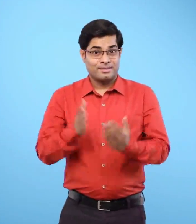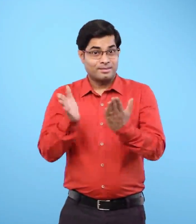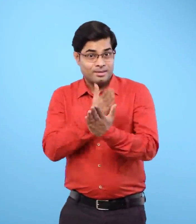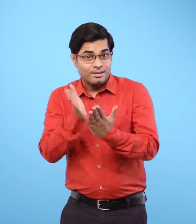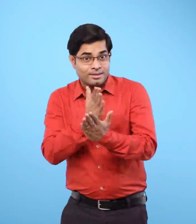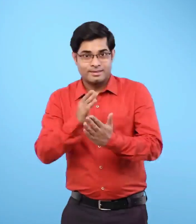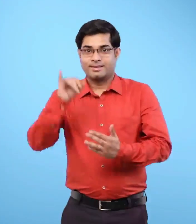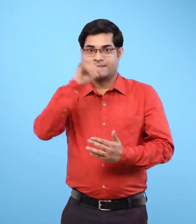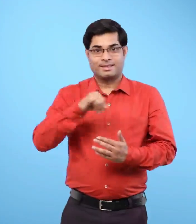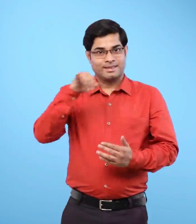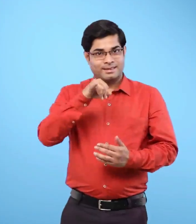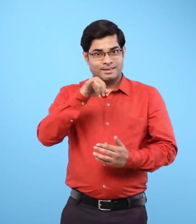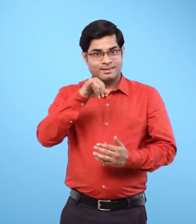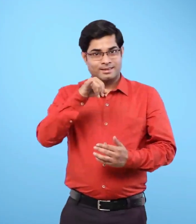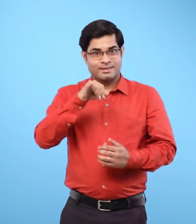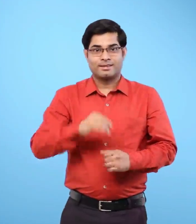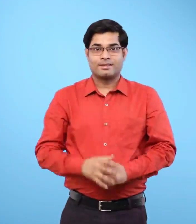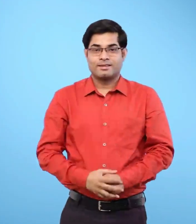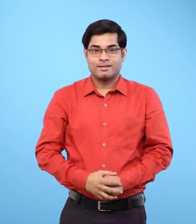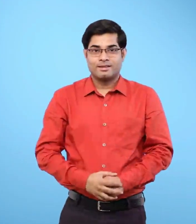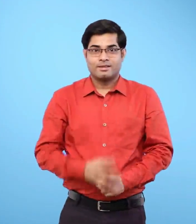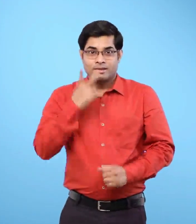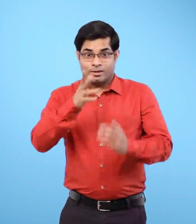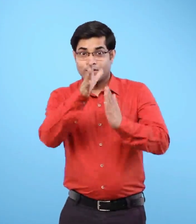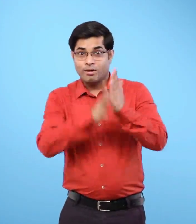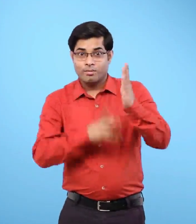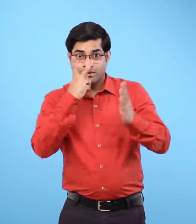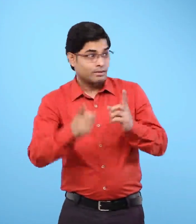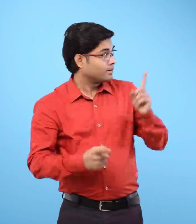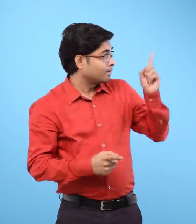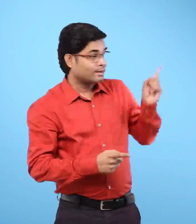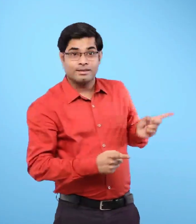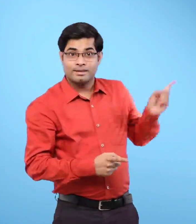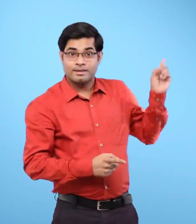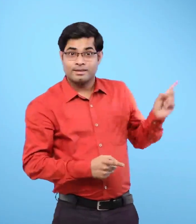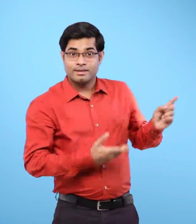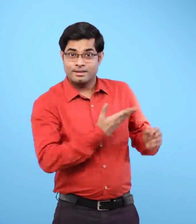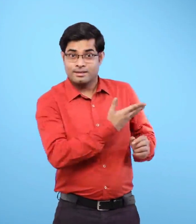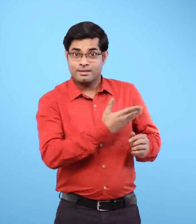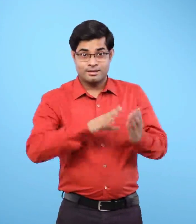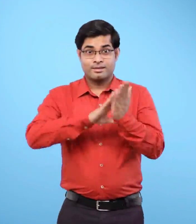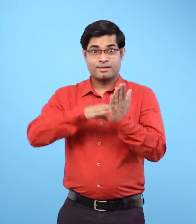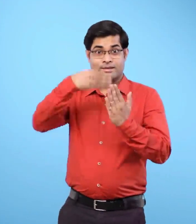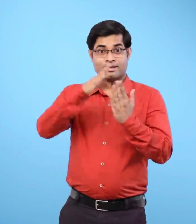Page number 66 This page has a poster highlighted in the backdrop of a